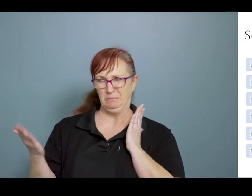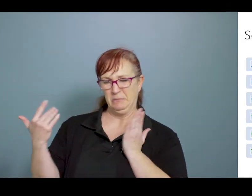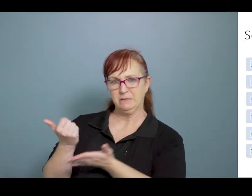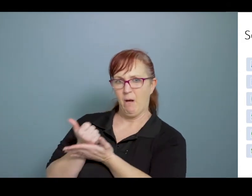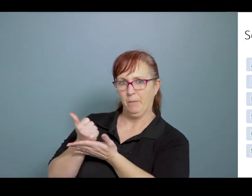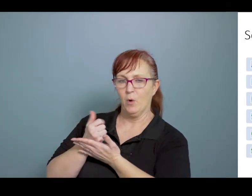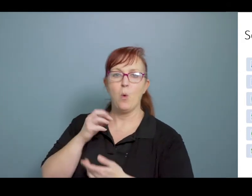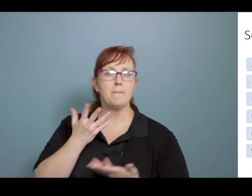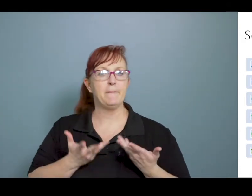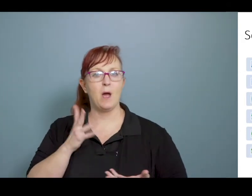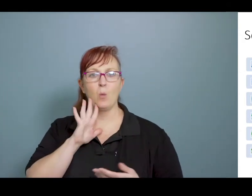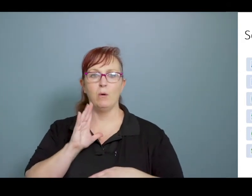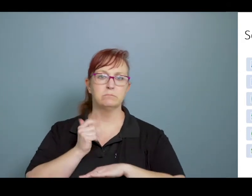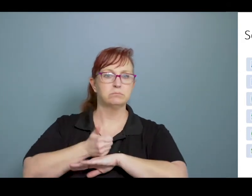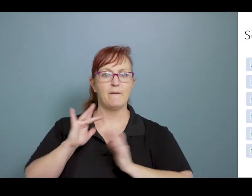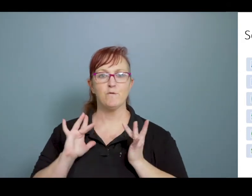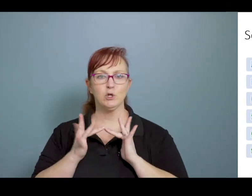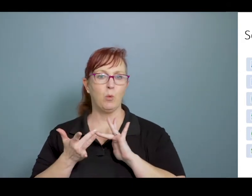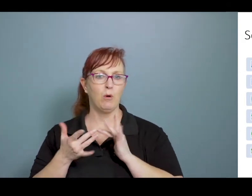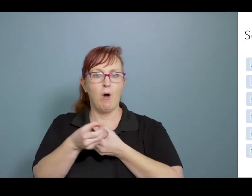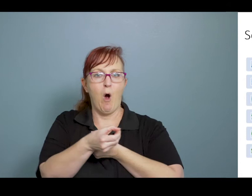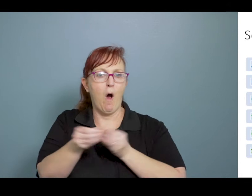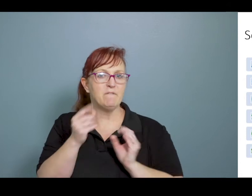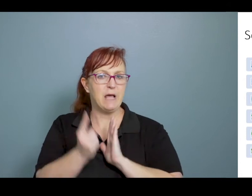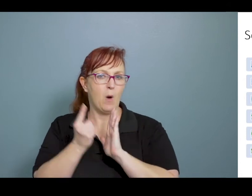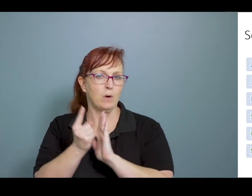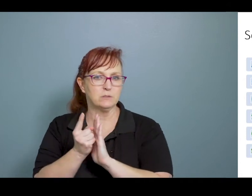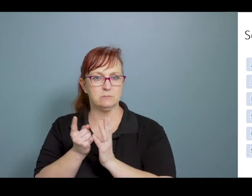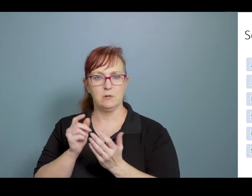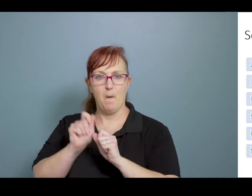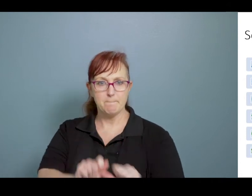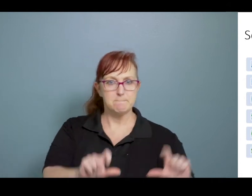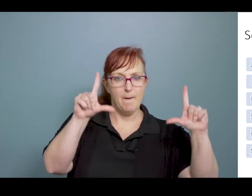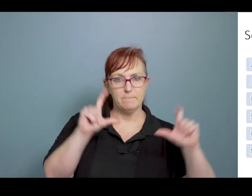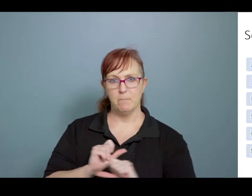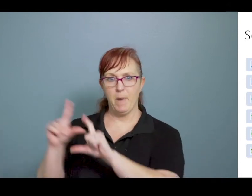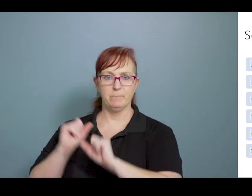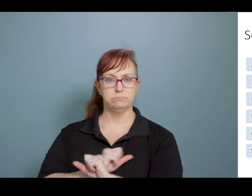up virtual office hours in a different way, thinking about what might help